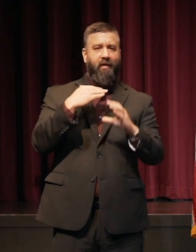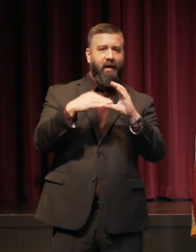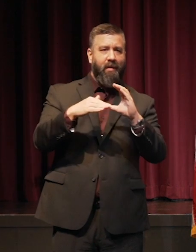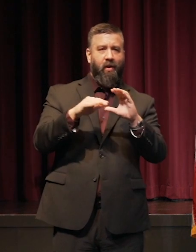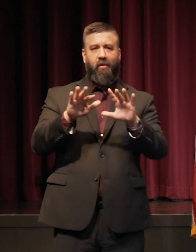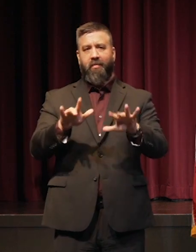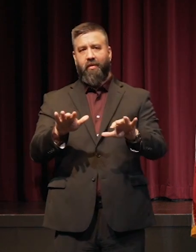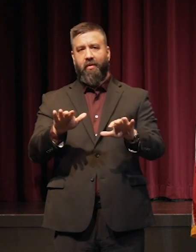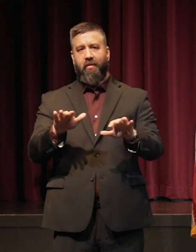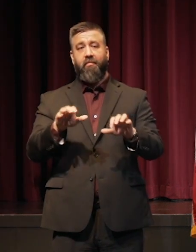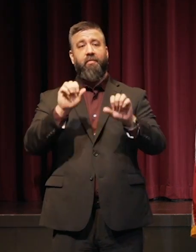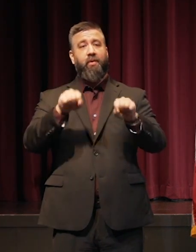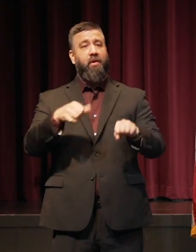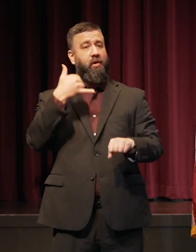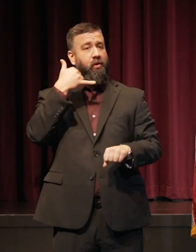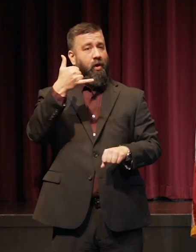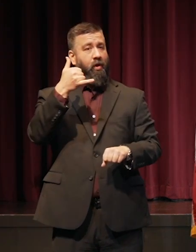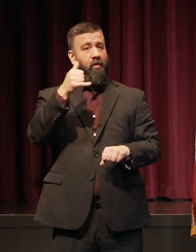phone number,